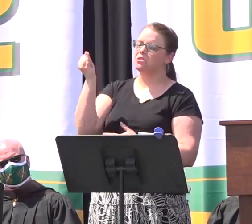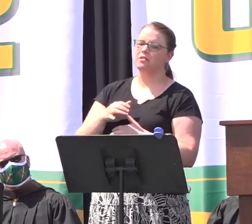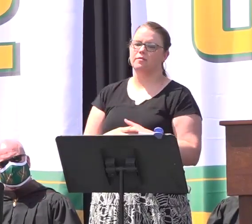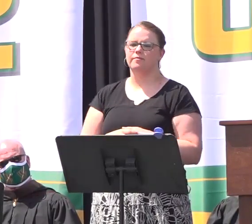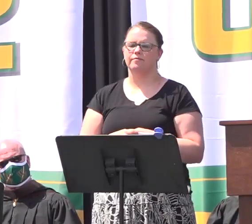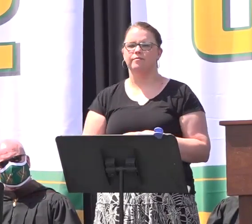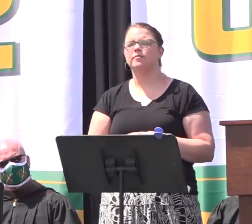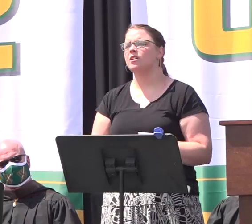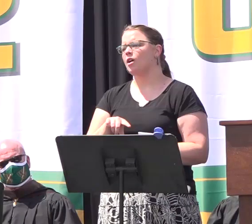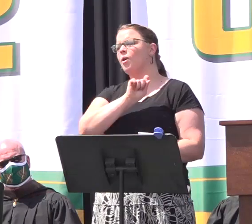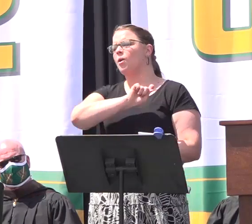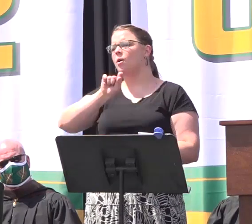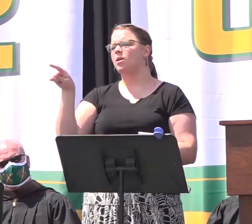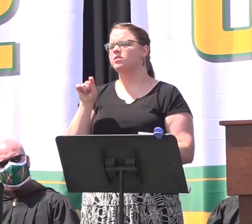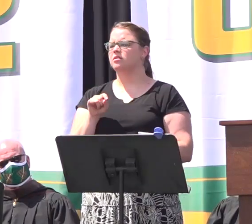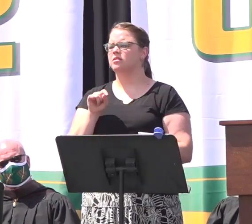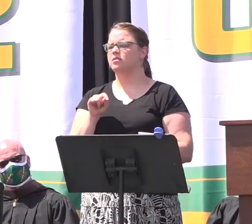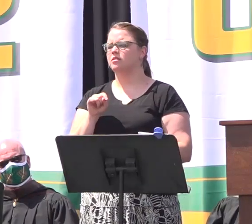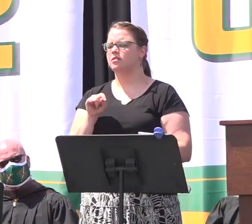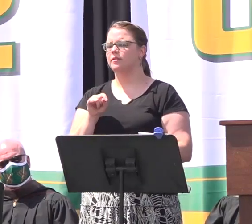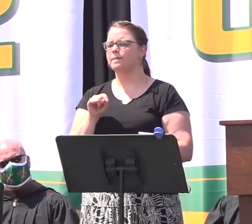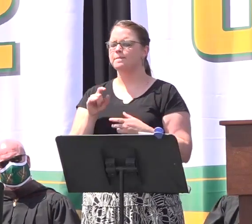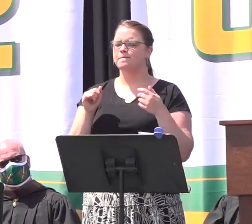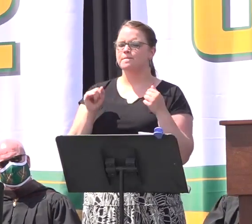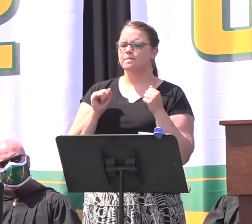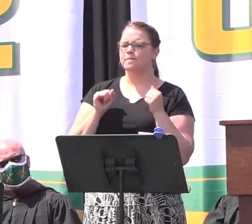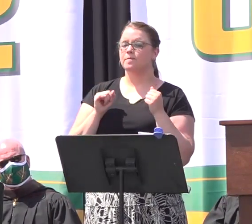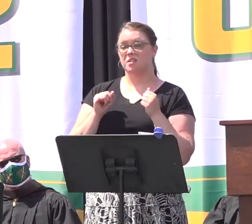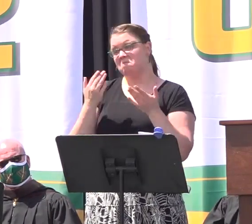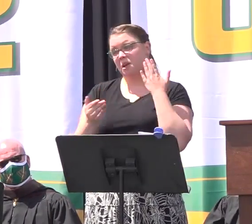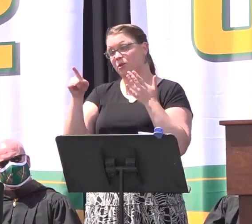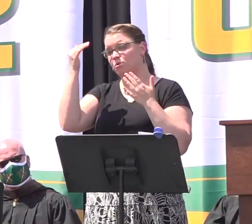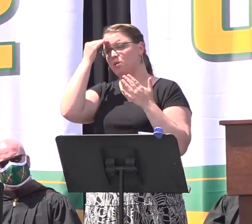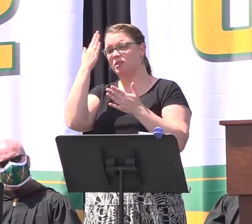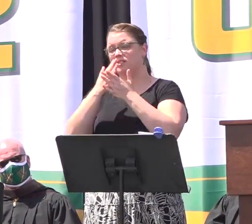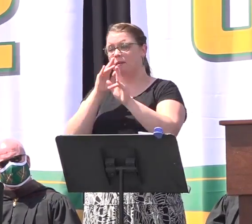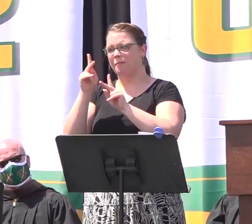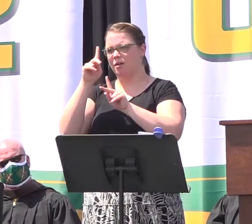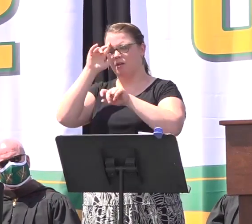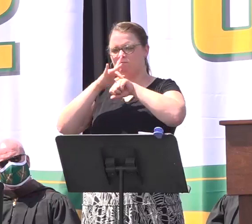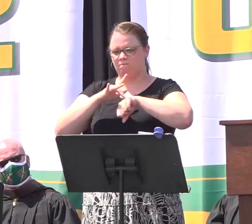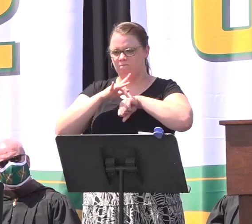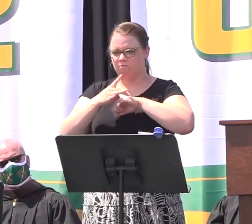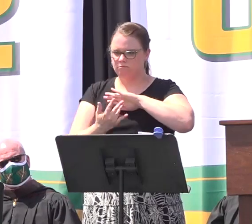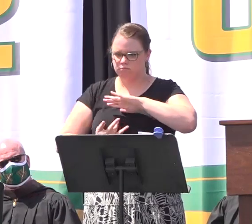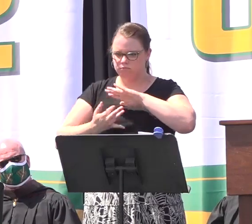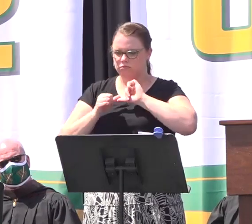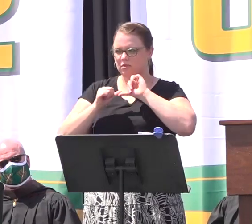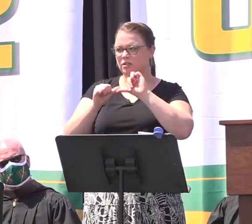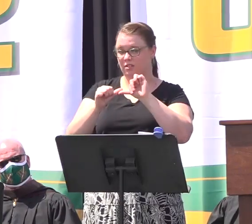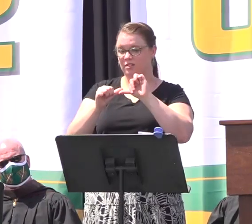Here's a question. Do you know those who may carry a grudge? Confucius said, if you devote your life